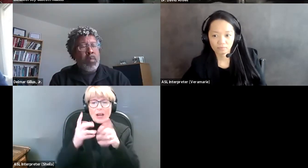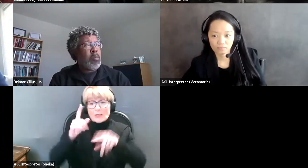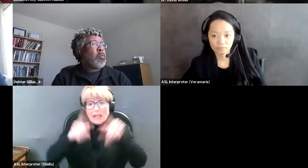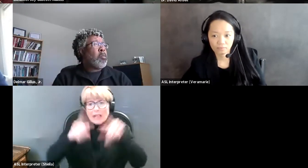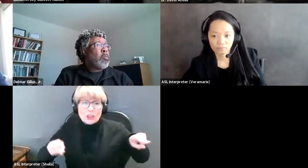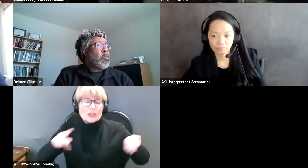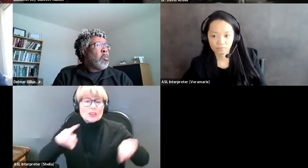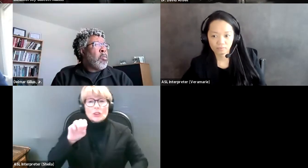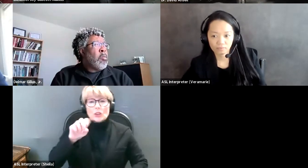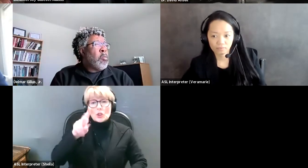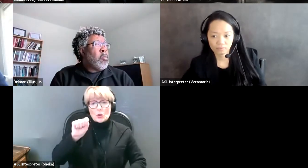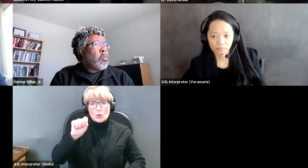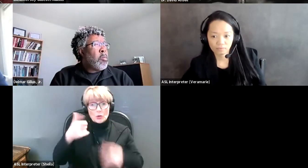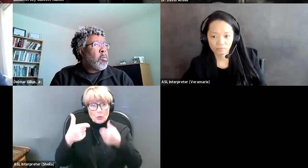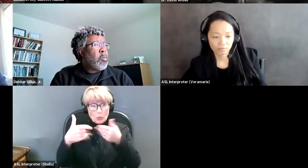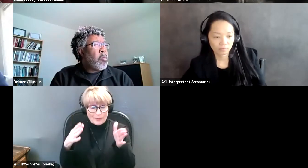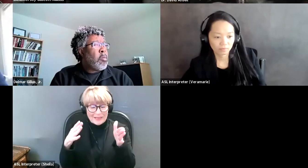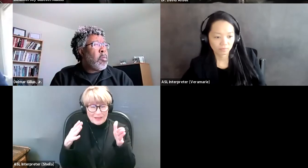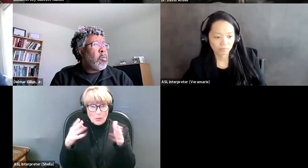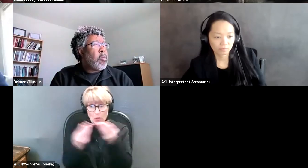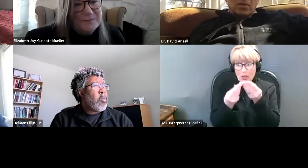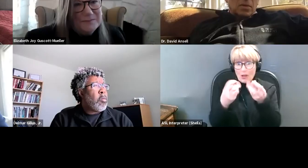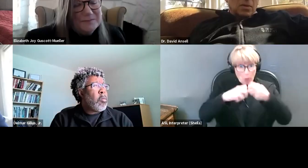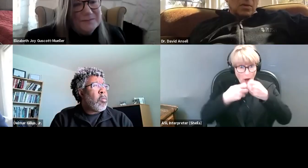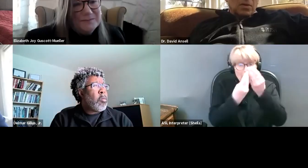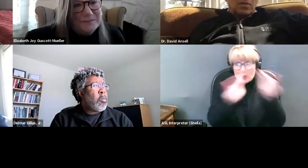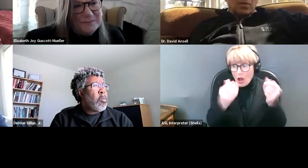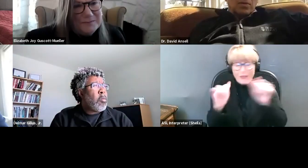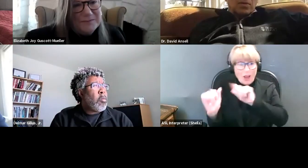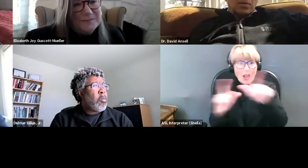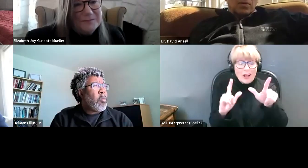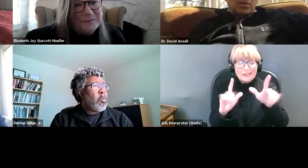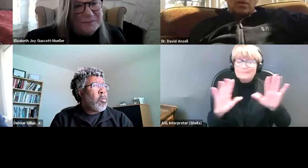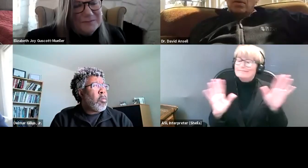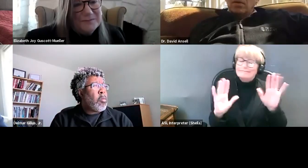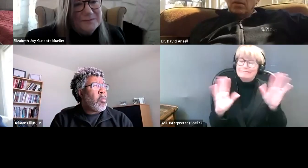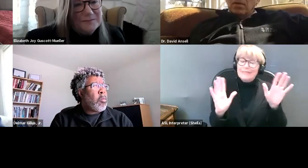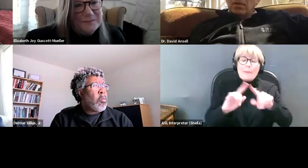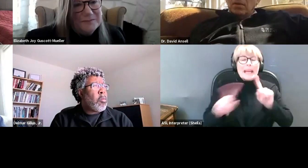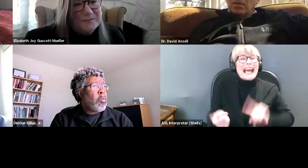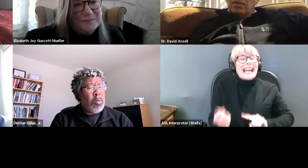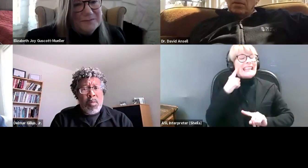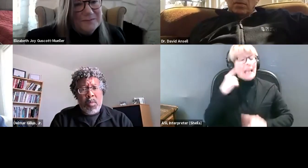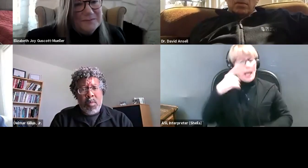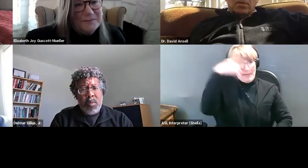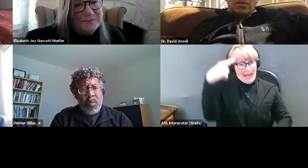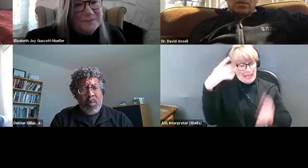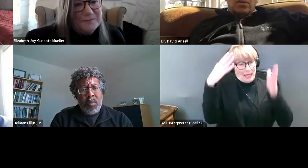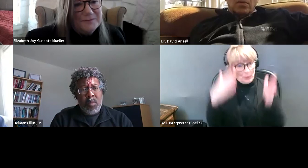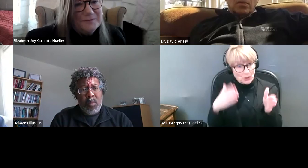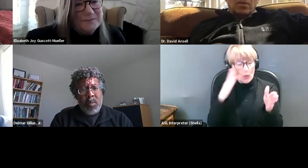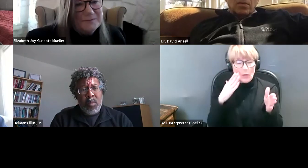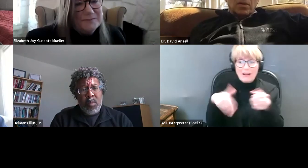I'm not saying that diversity is going to solve everything. I don't think that that's necessarily the case, but I do think that a Black person is going to cover